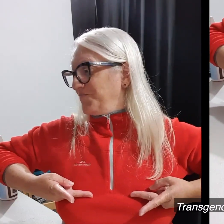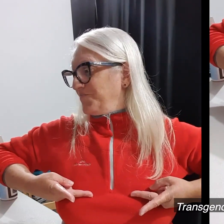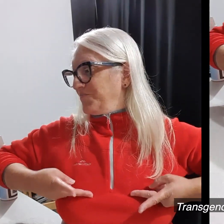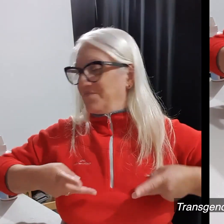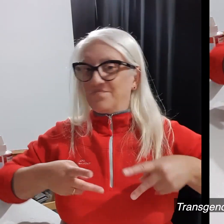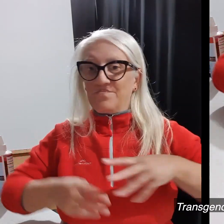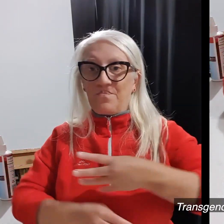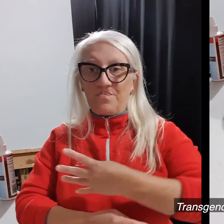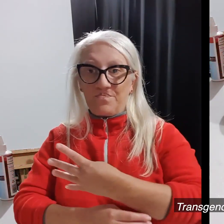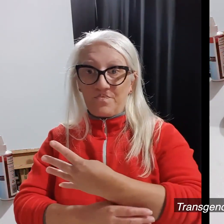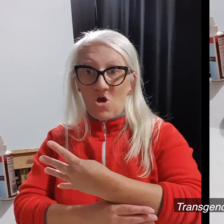Transgender.